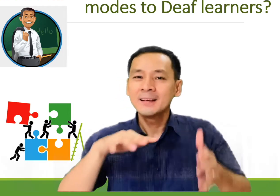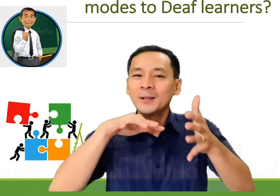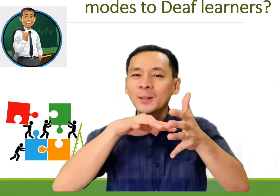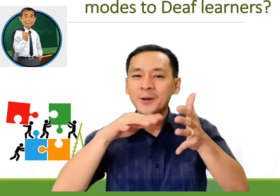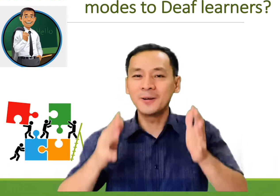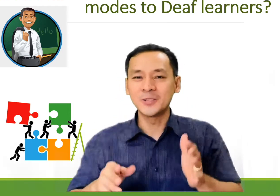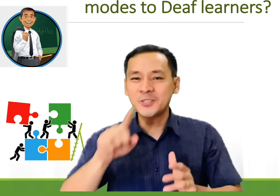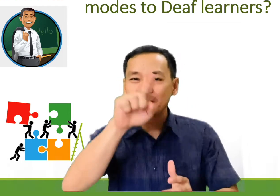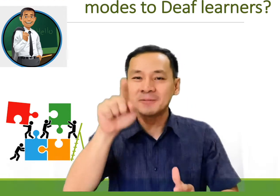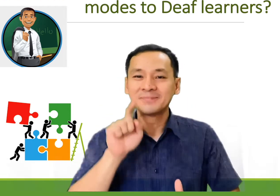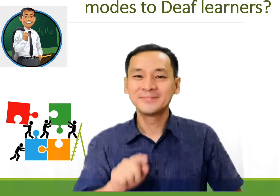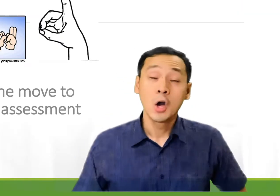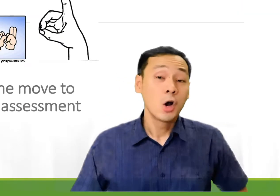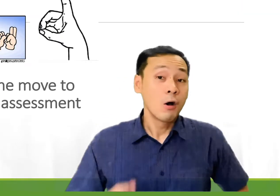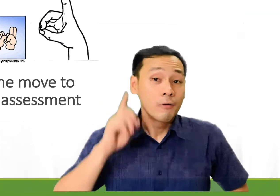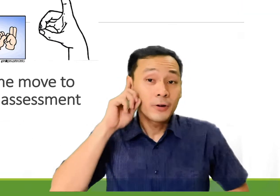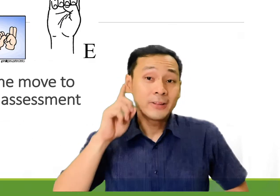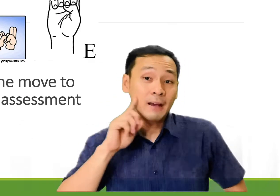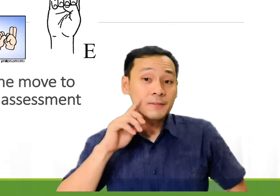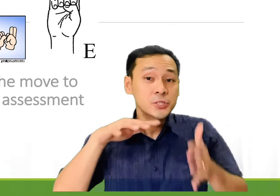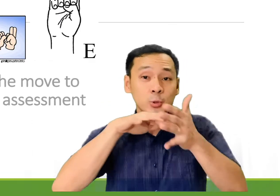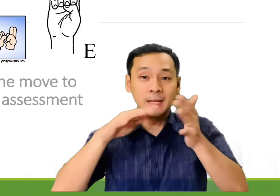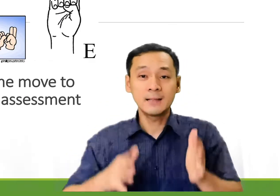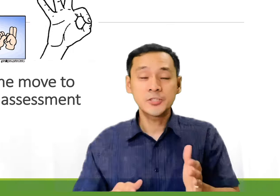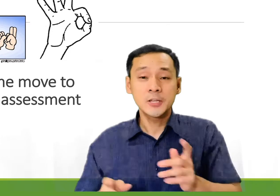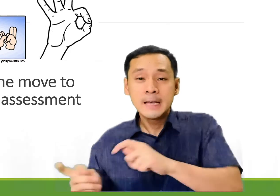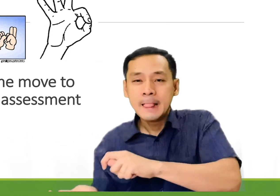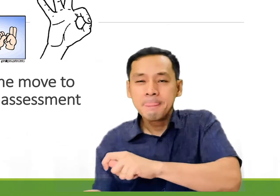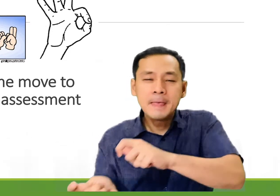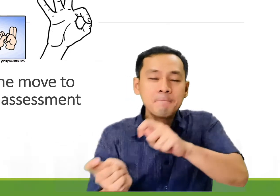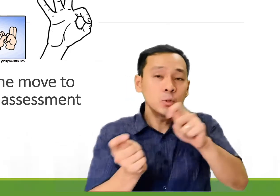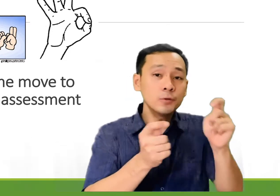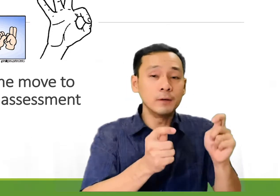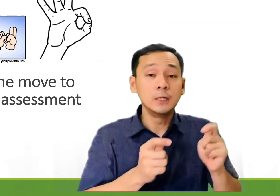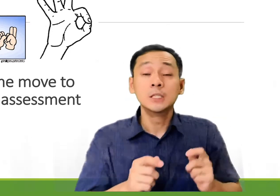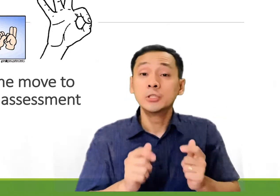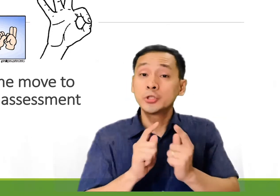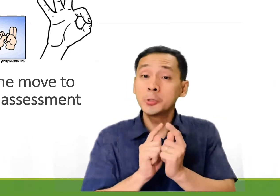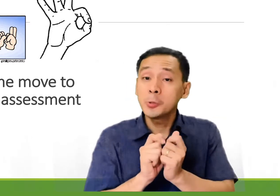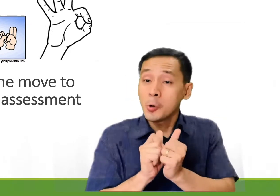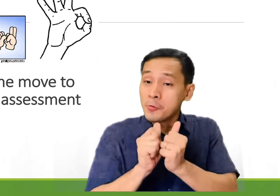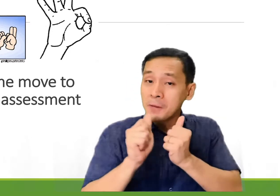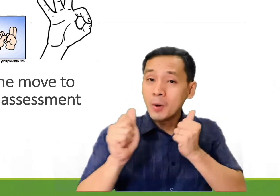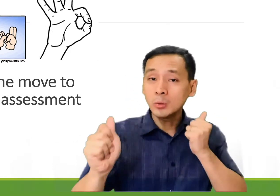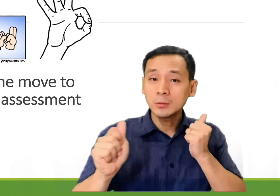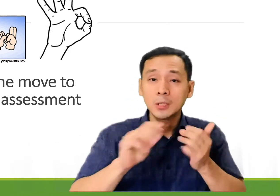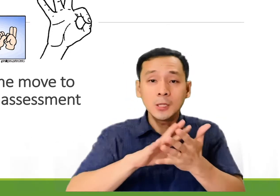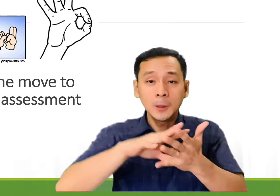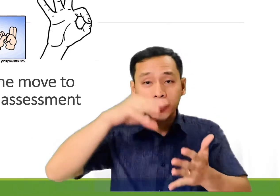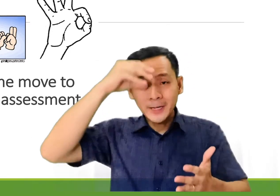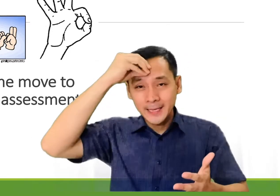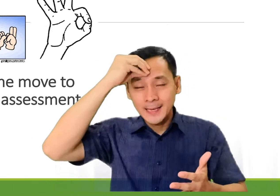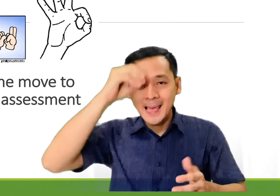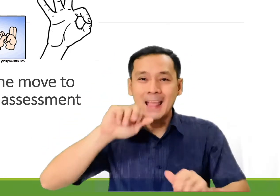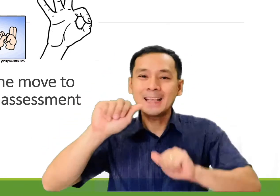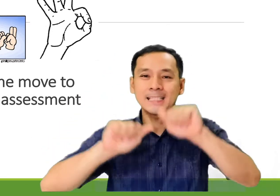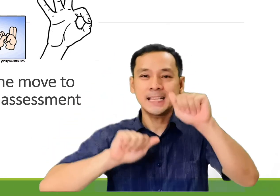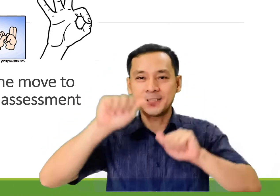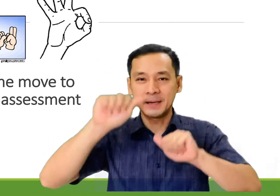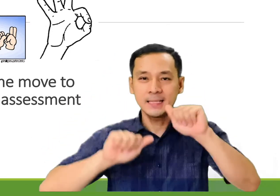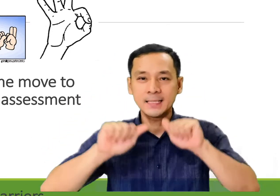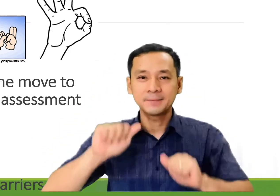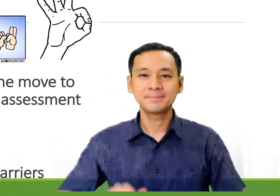hearing learners? For deaf students, the move to remote learning